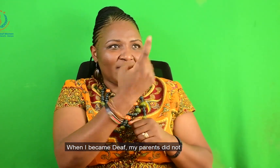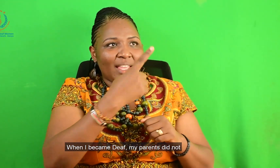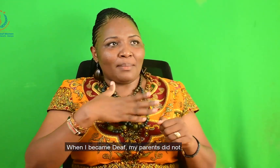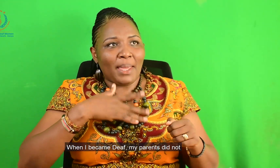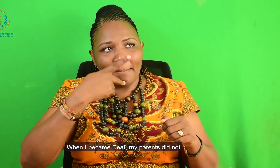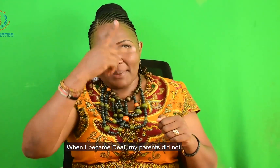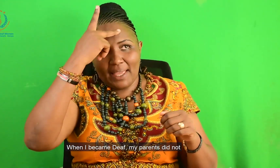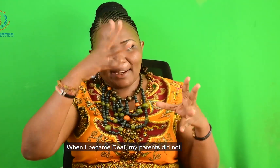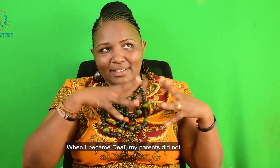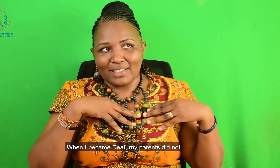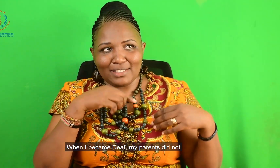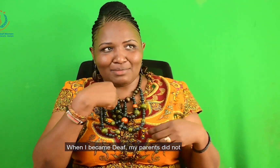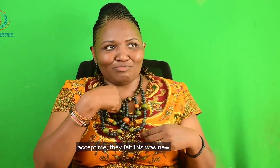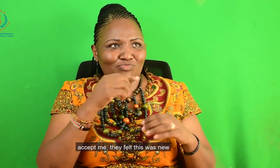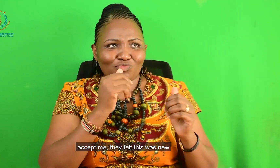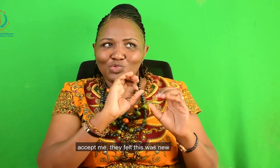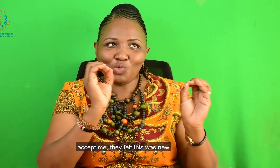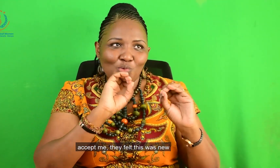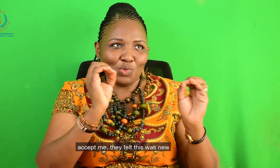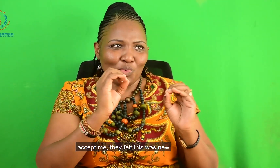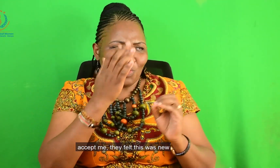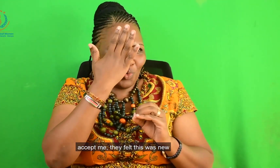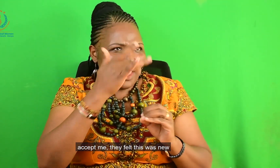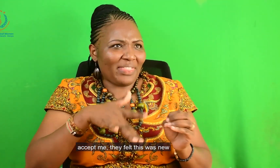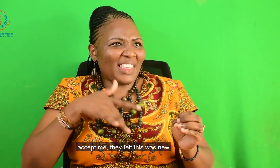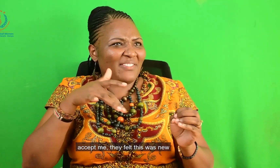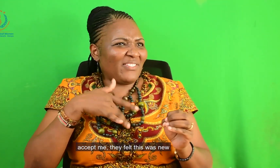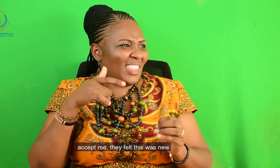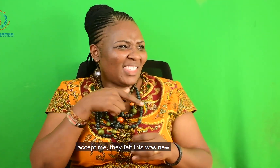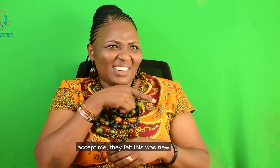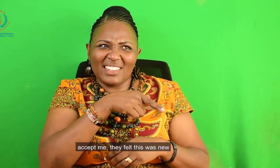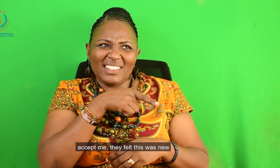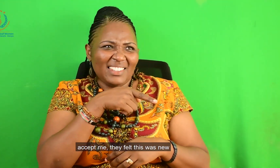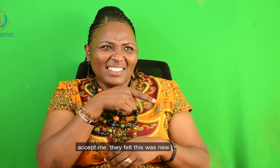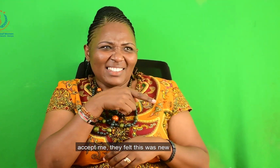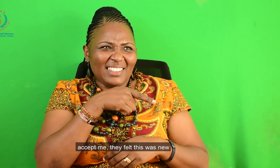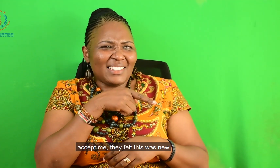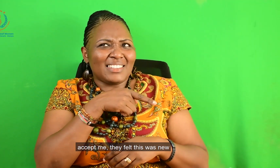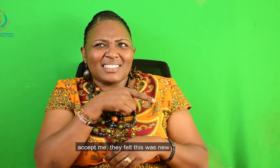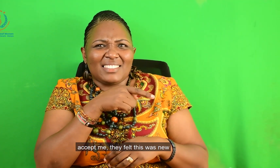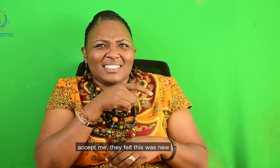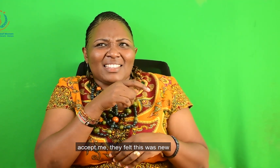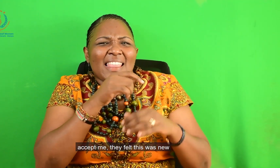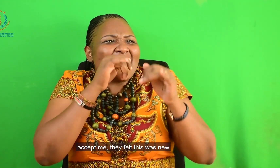became deaf, my parents did not accept me. They felt this was new.